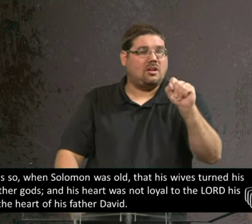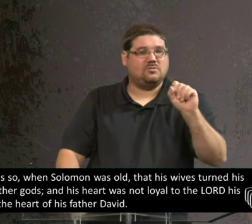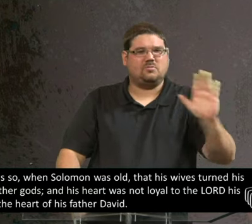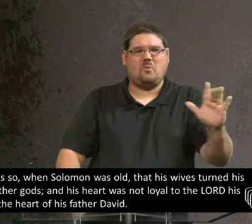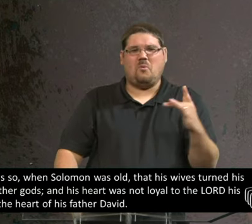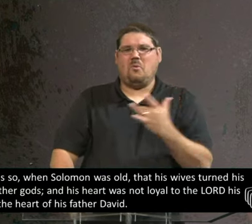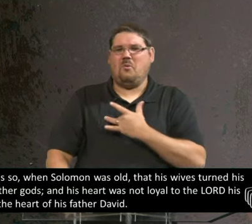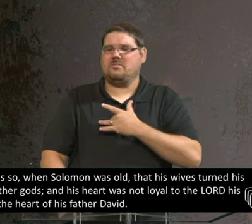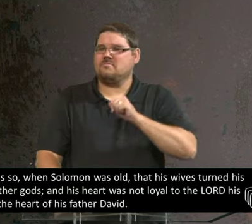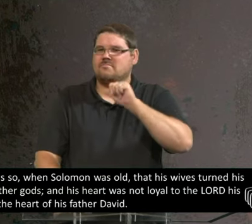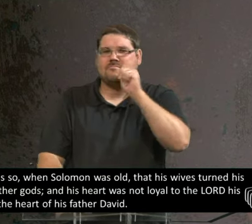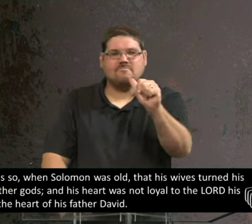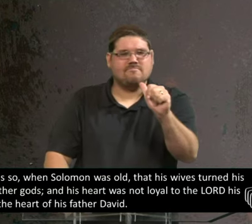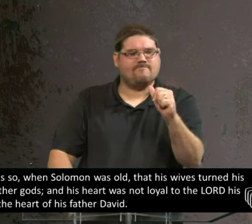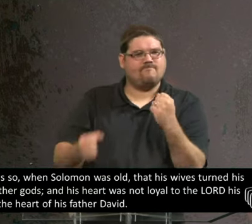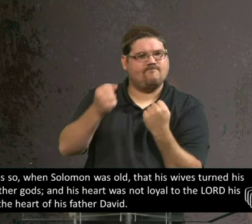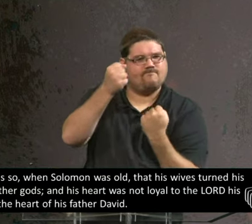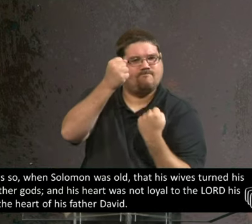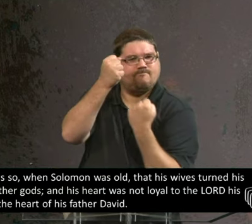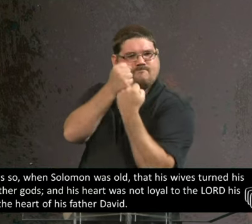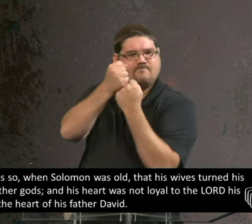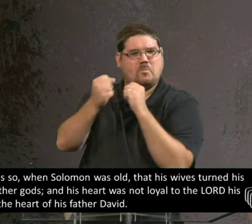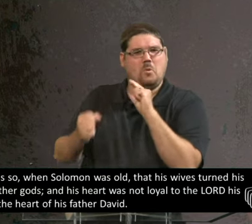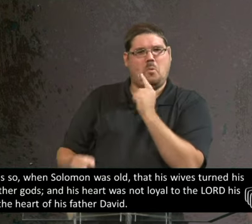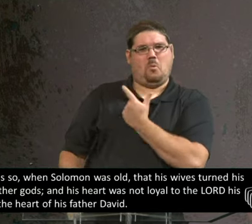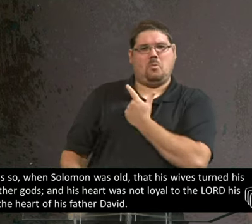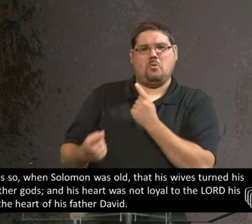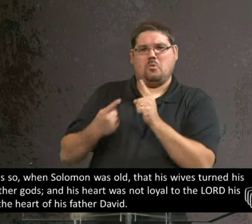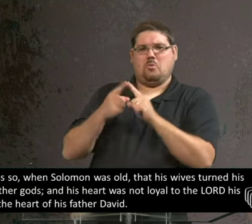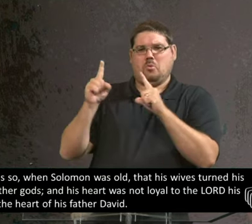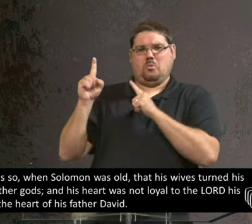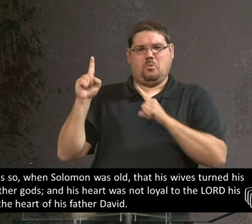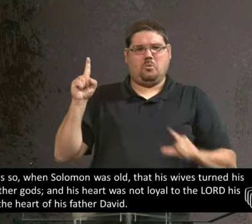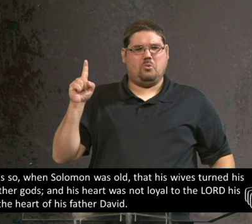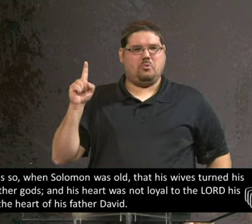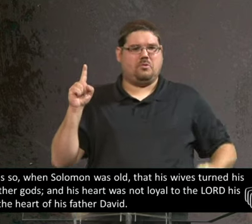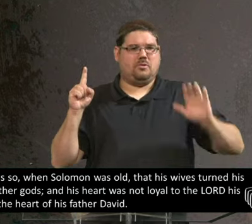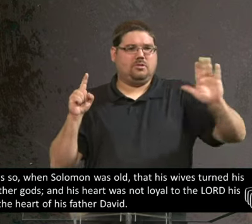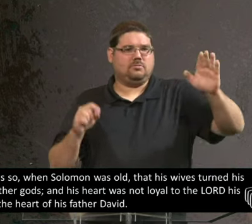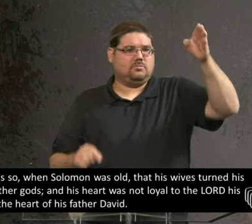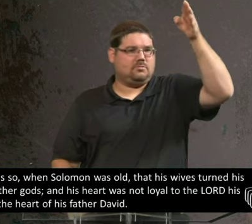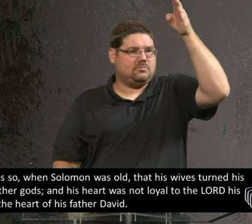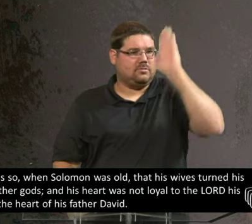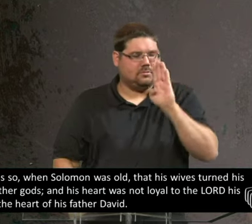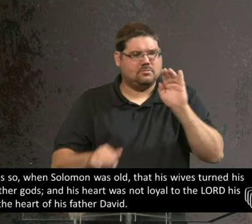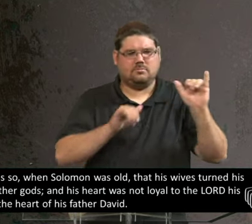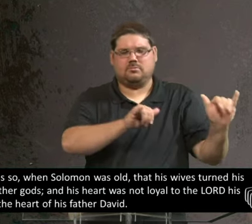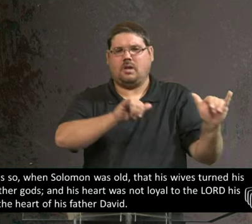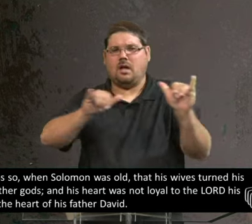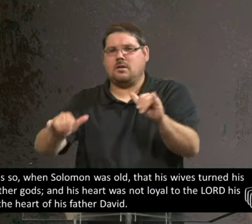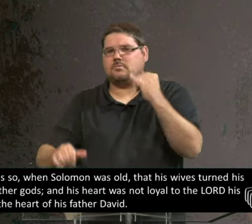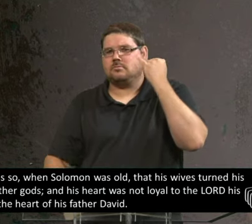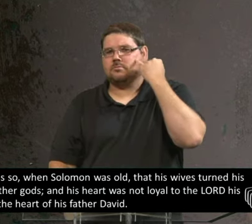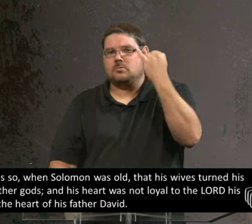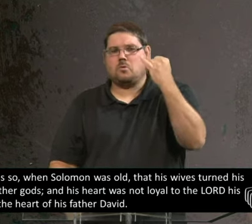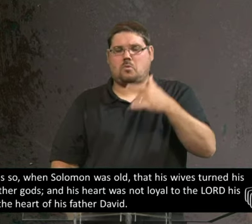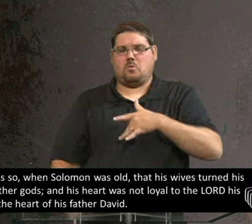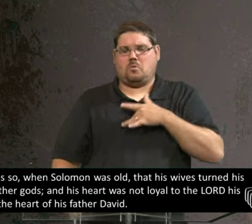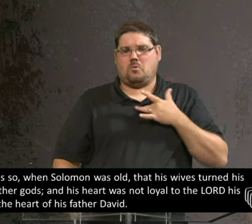heart after other gods. And his heart was not loyal to the Lord his God, as was the